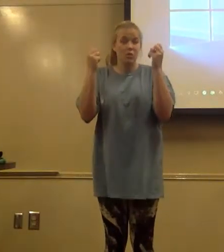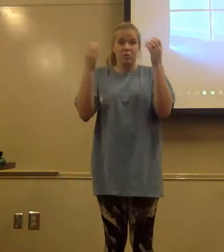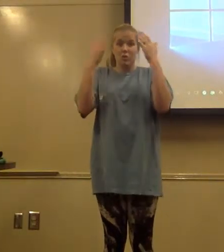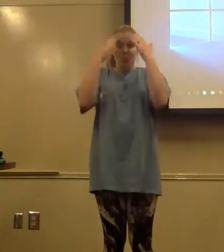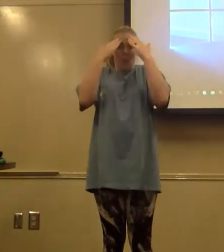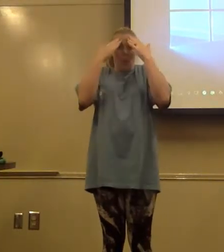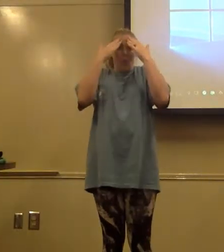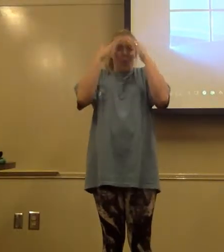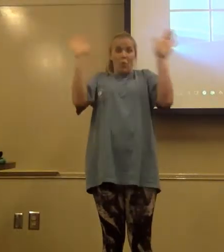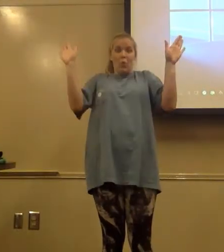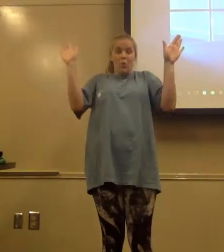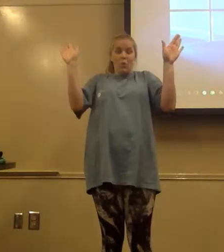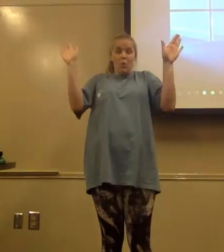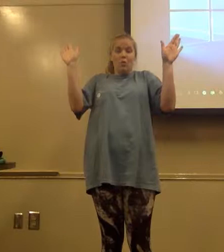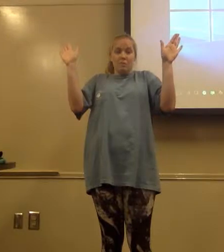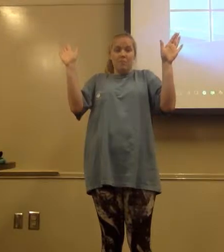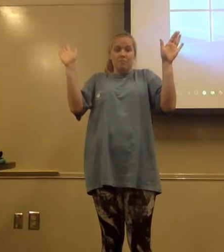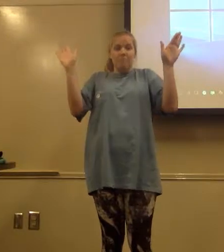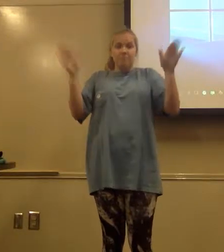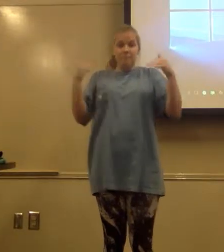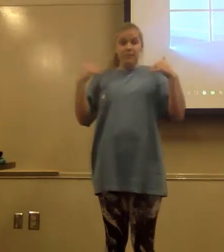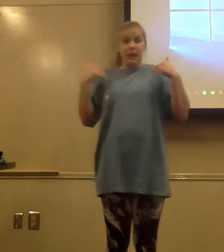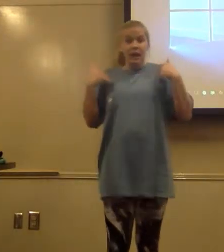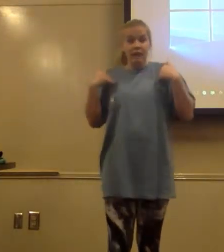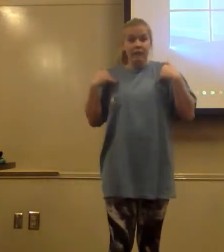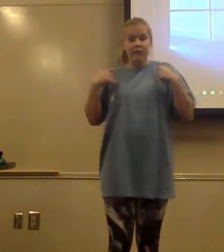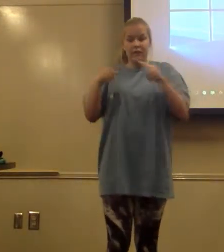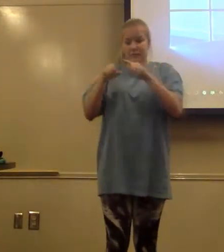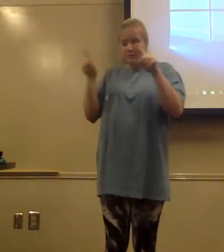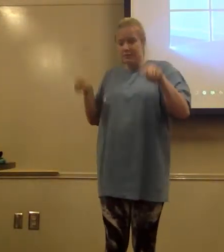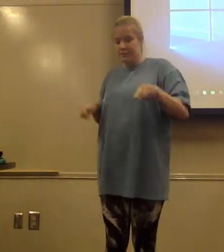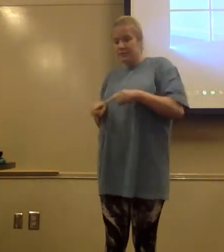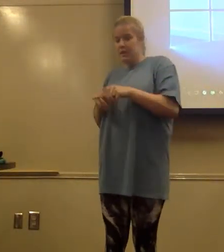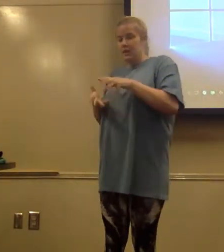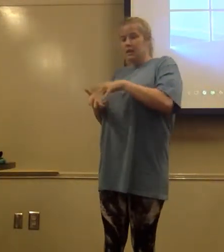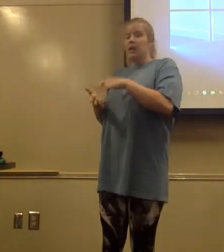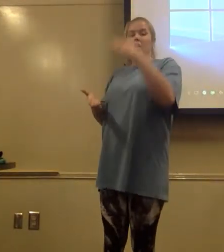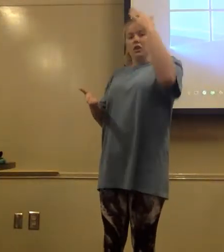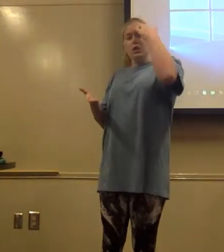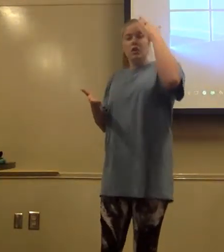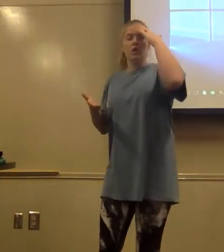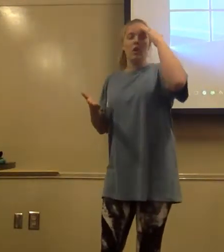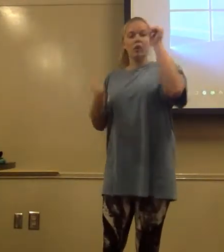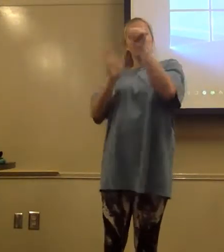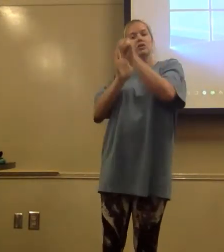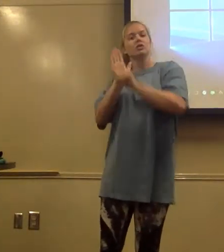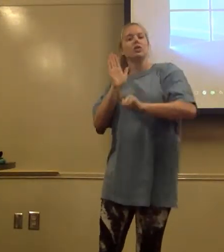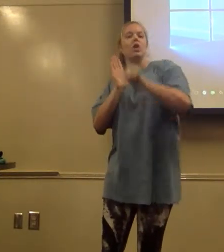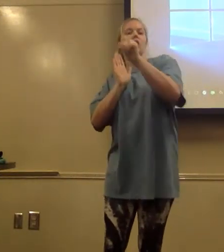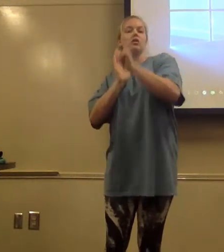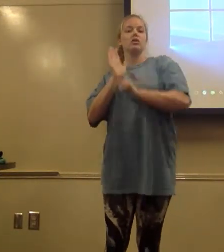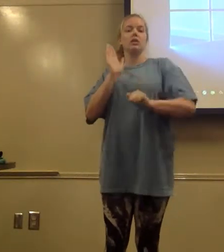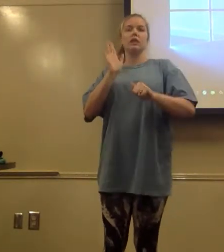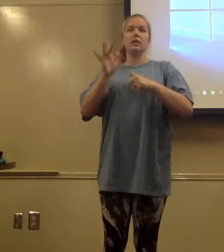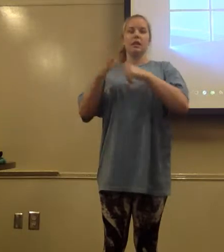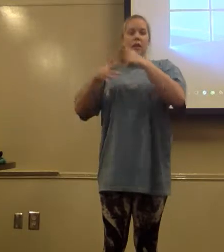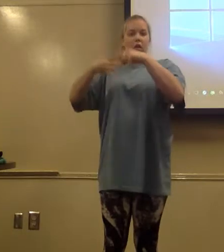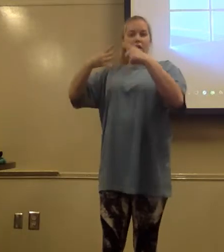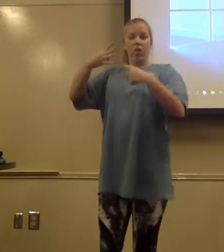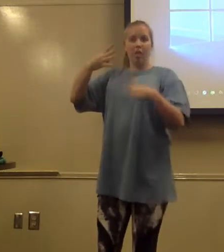tools in our medical toolbox. We just weren't taught how to teach people to take better care of themselves, right? But of